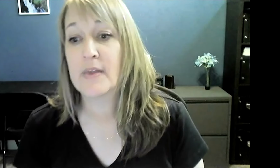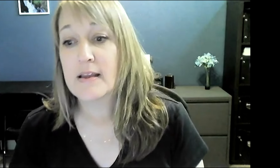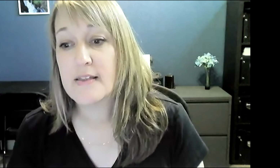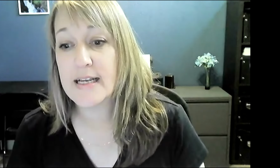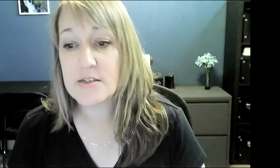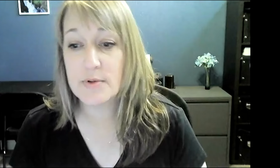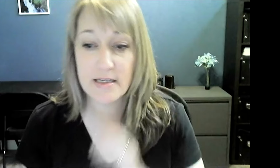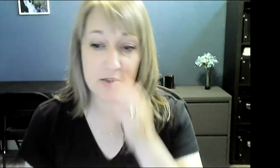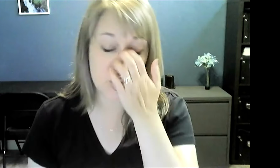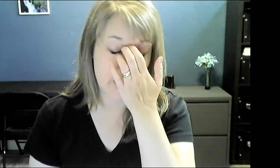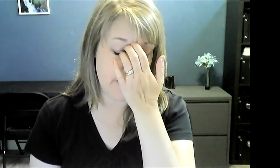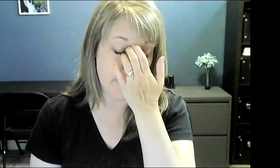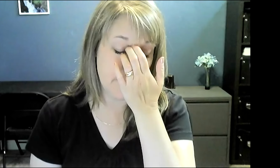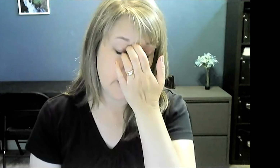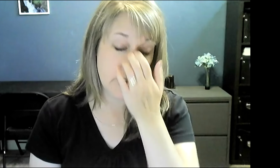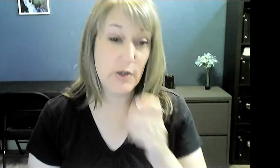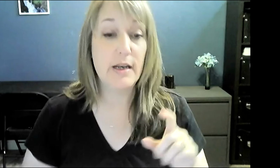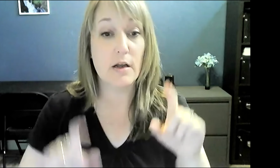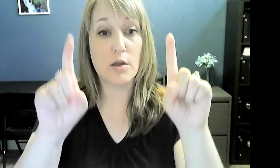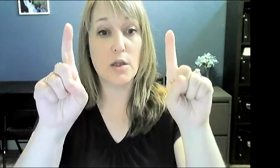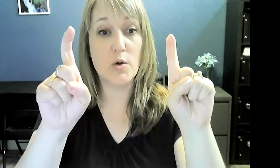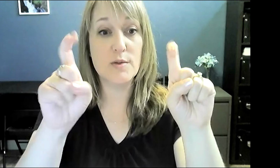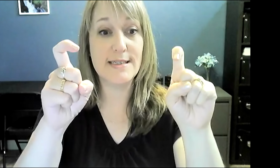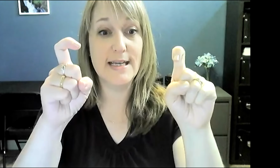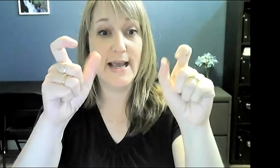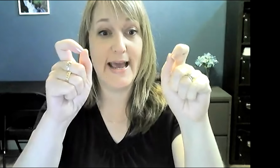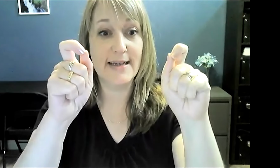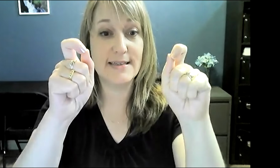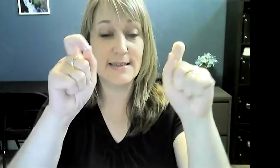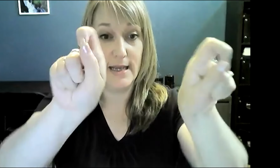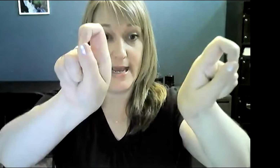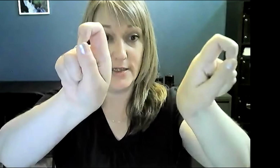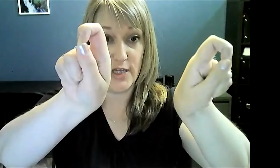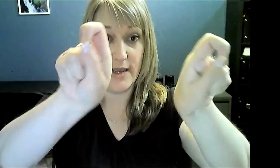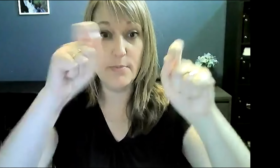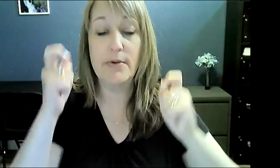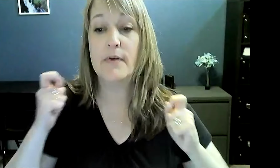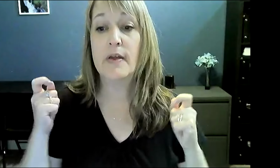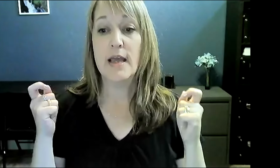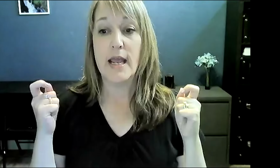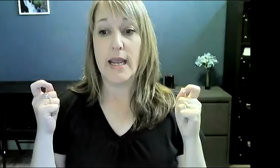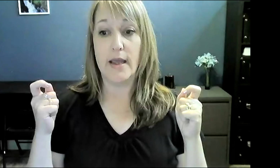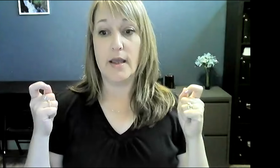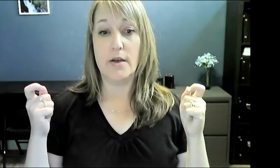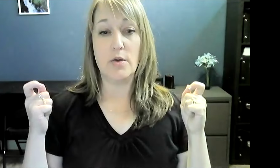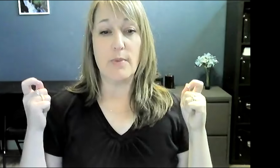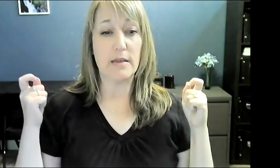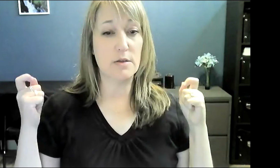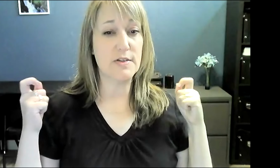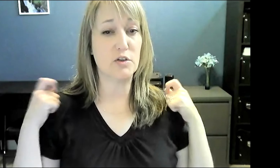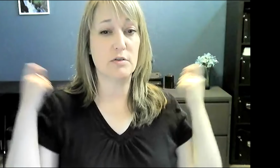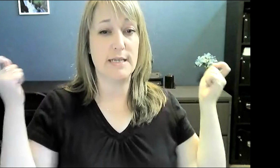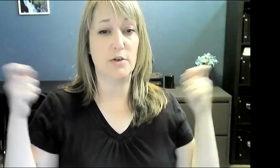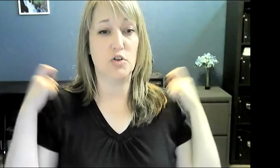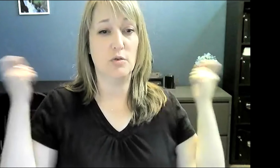The next one is gym. You need a closed X hand shape and you make little circles at your